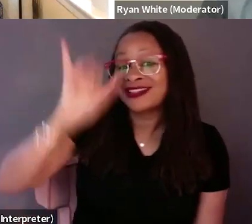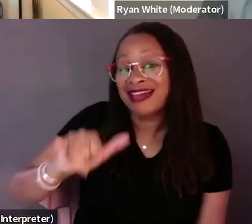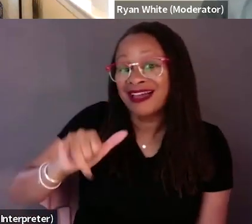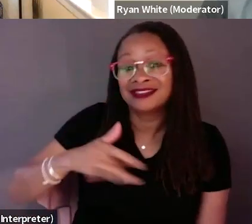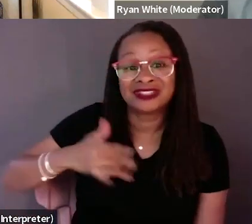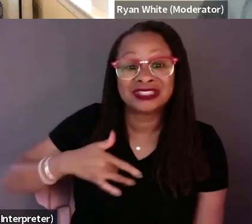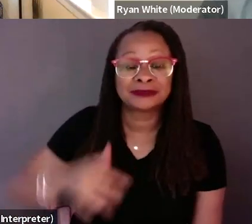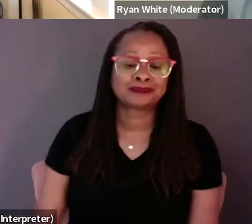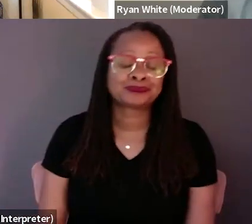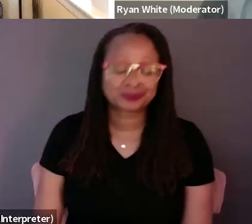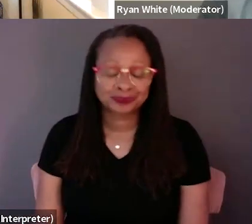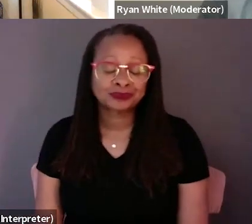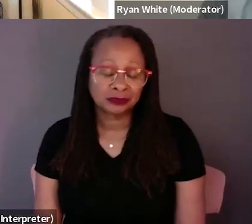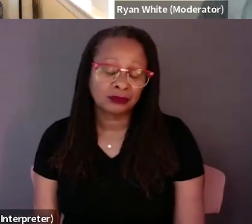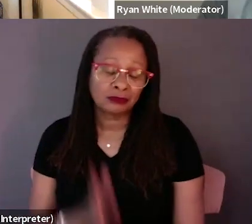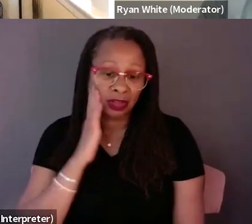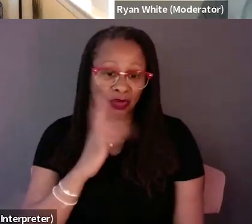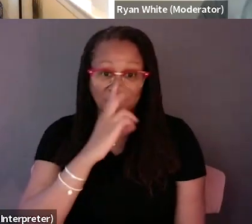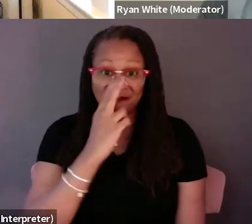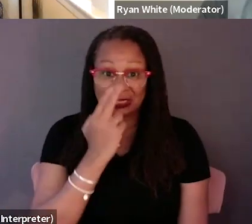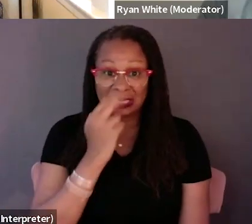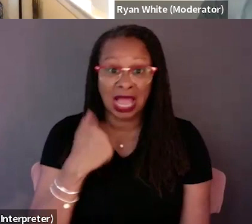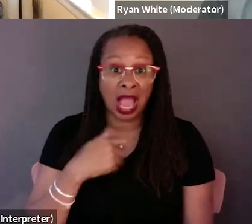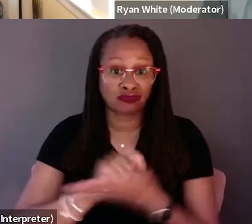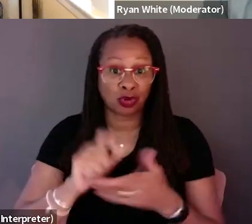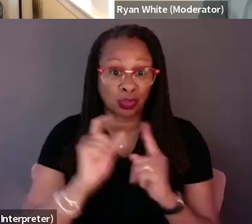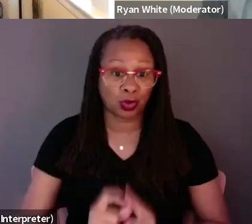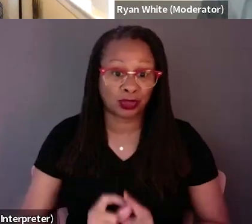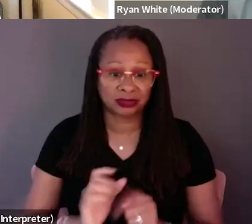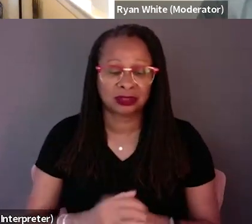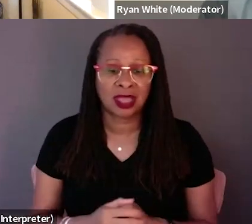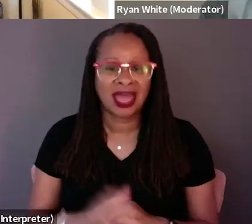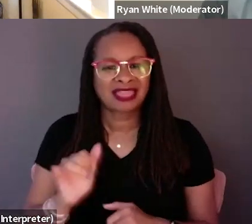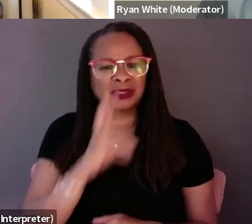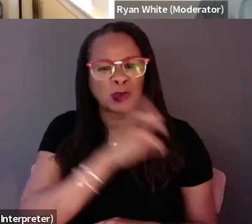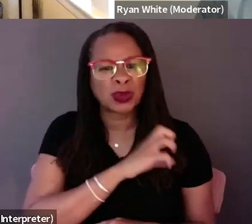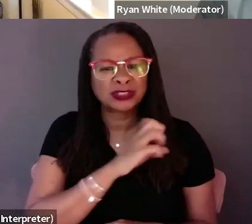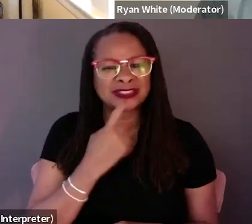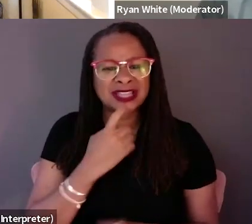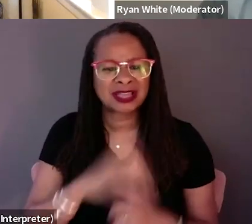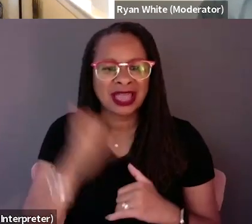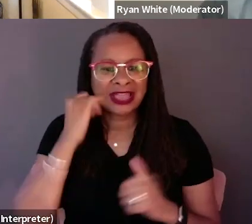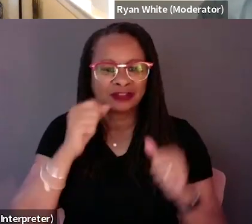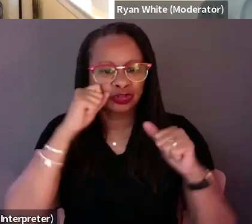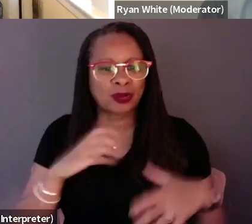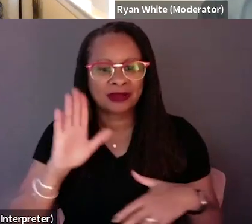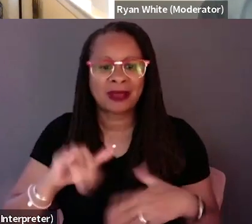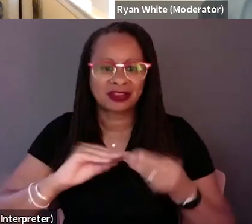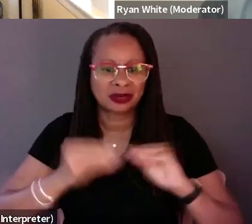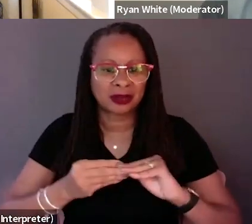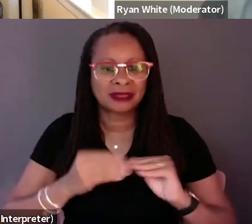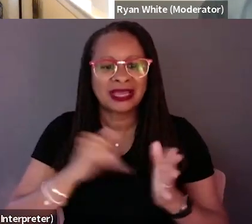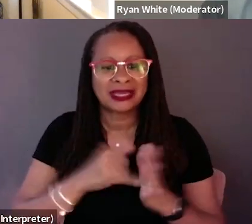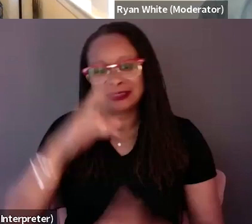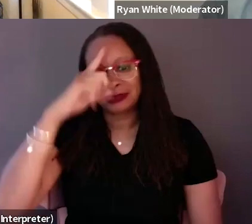like, it's funny. I did write those words. It occurred to me like, well, that's a little weird to say like, if you're surprised by these